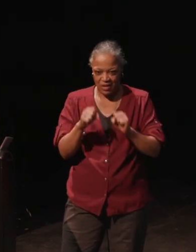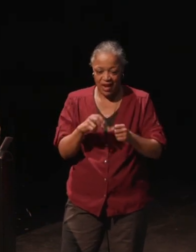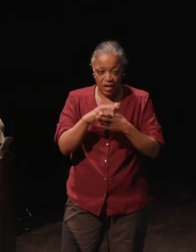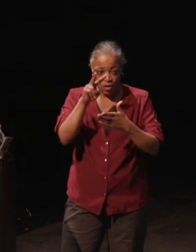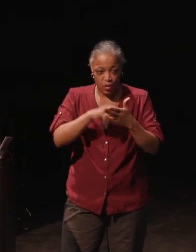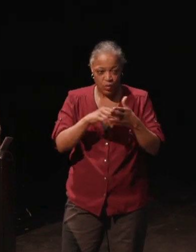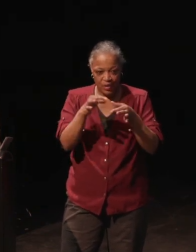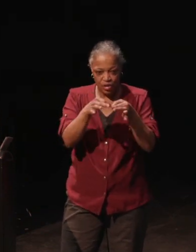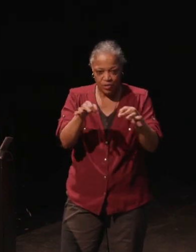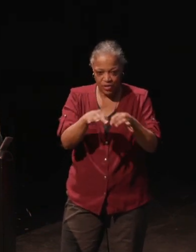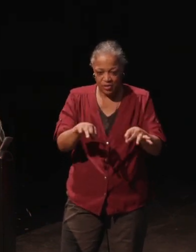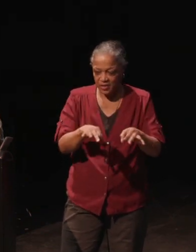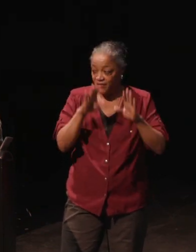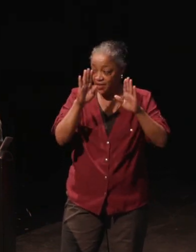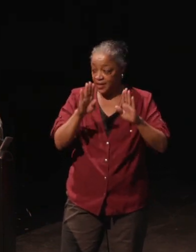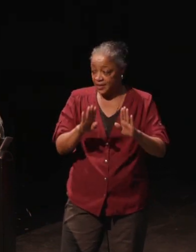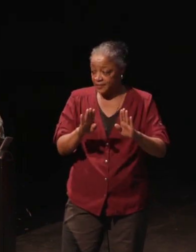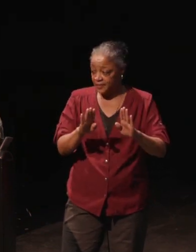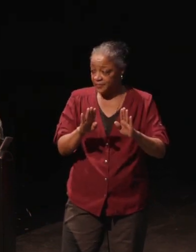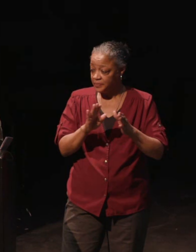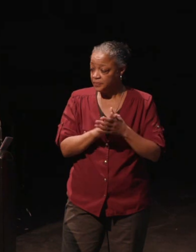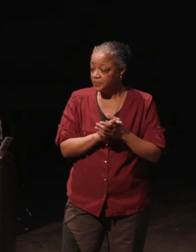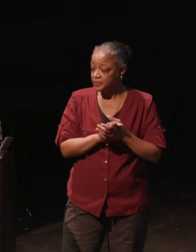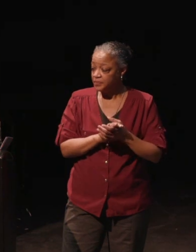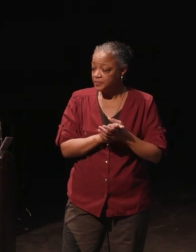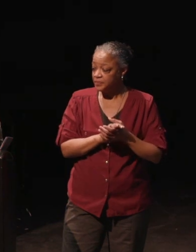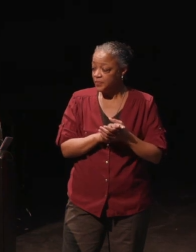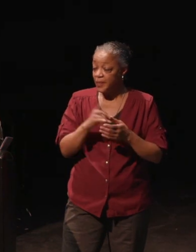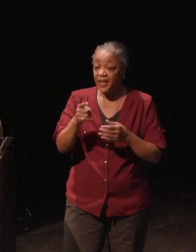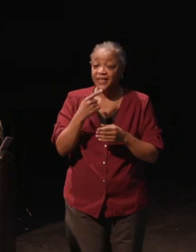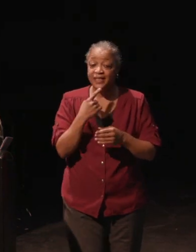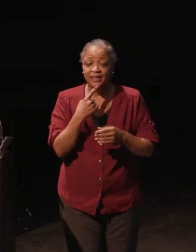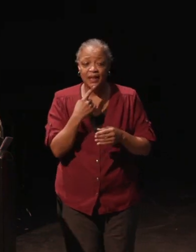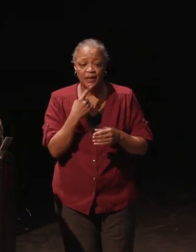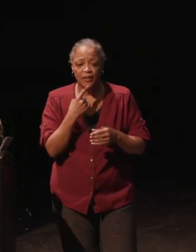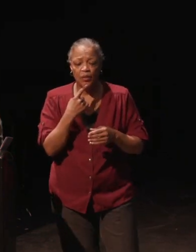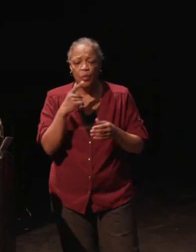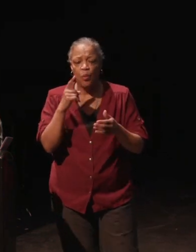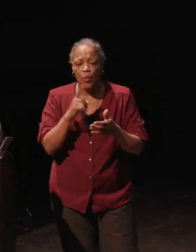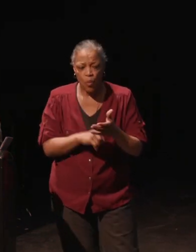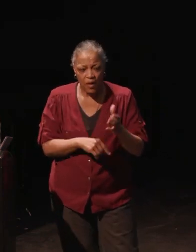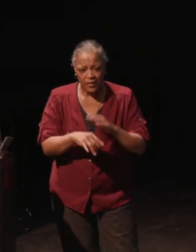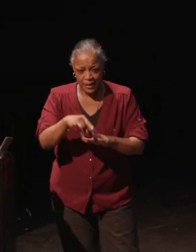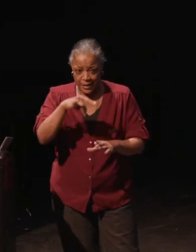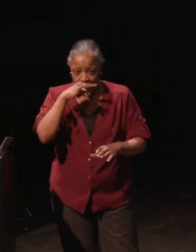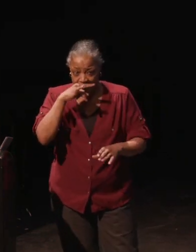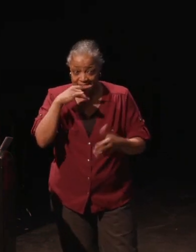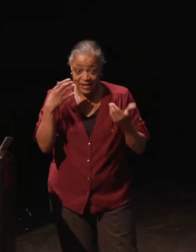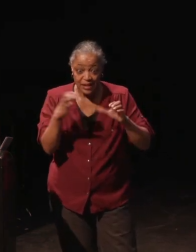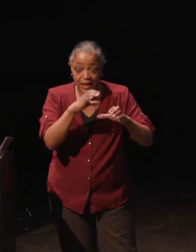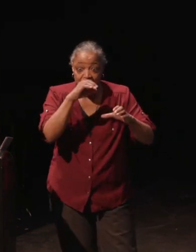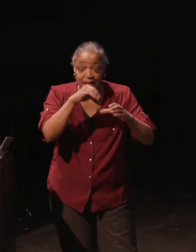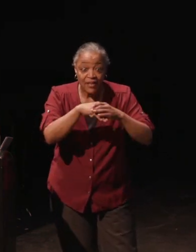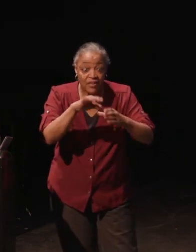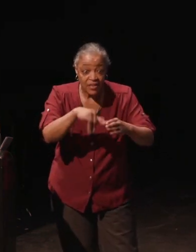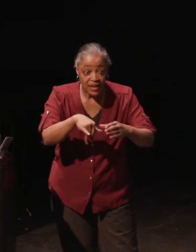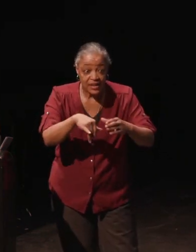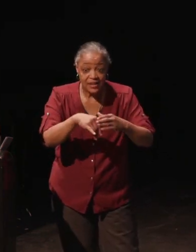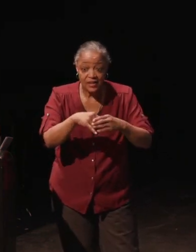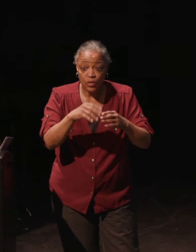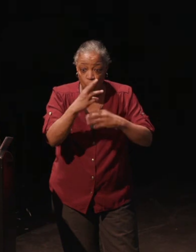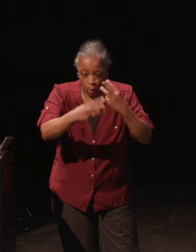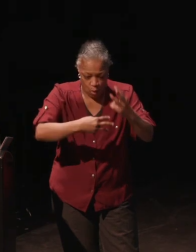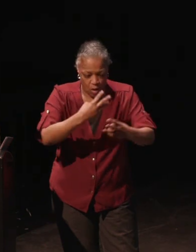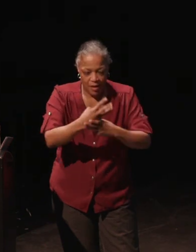read the transcript. Fantastic. And what he said is what the kids did in it was amazing. There